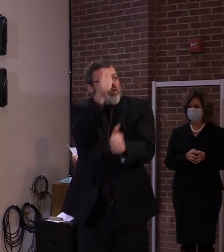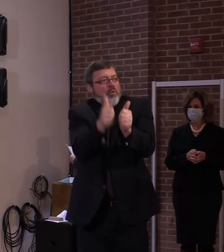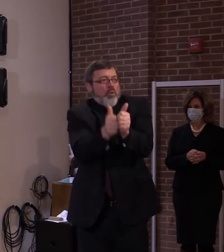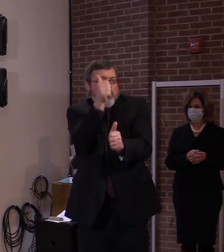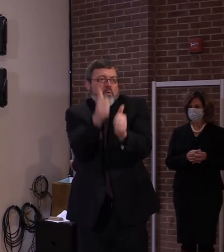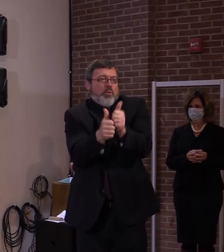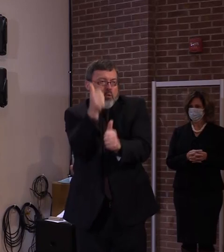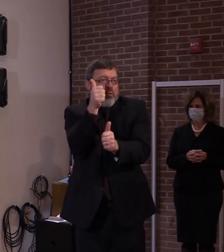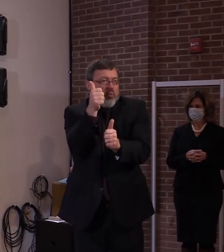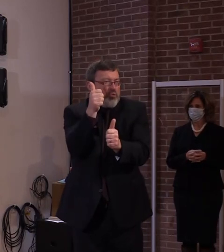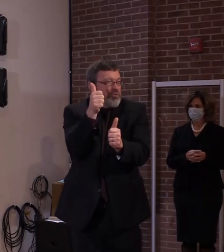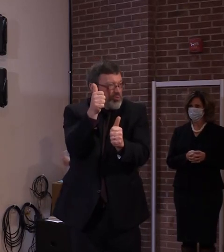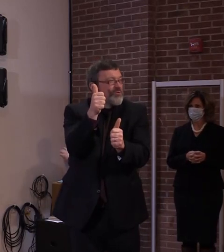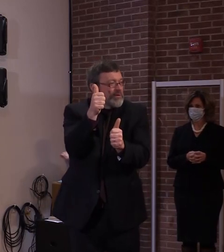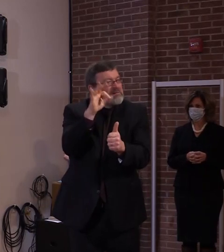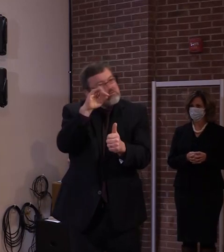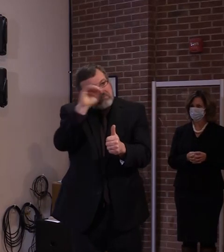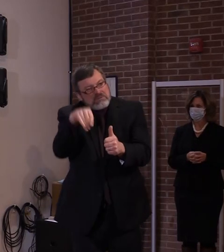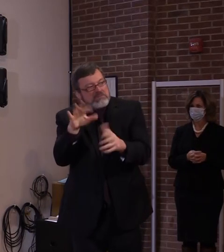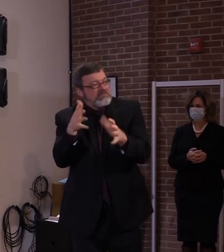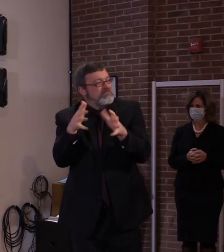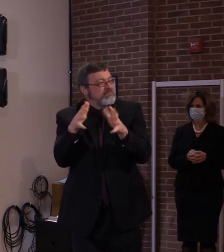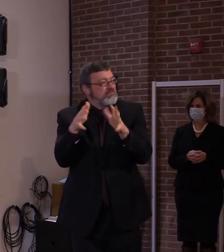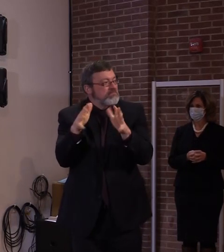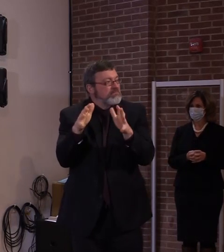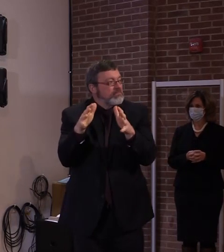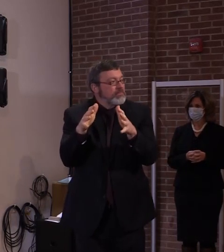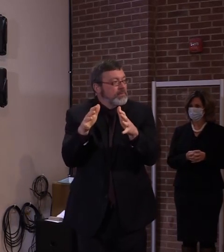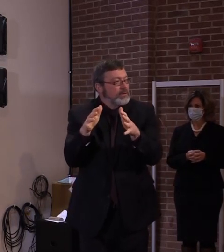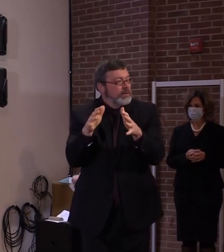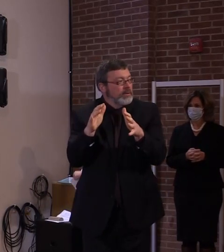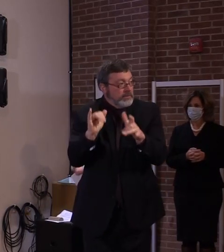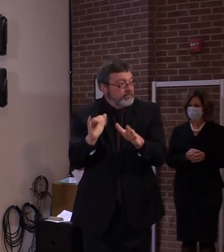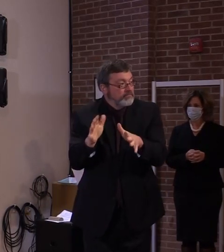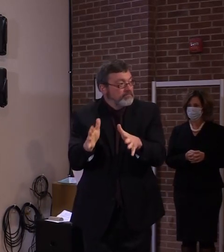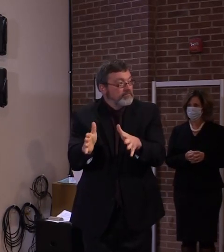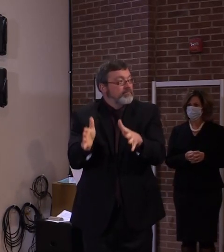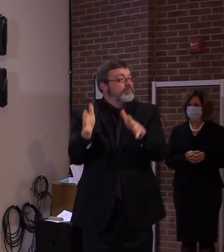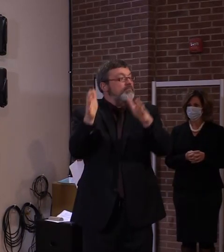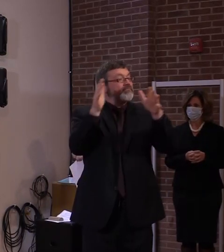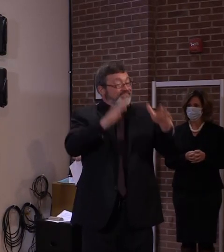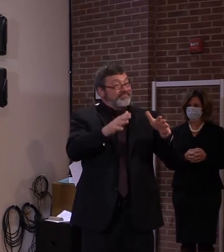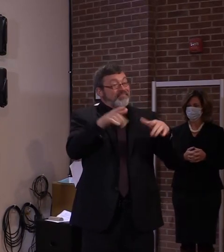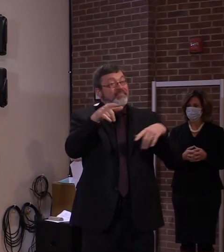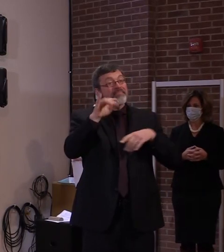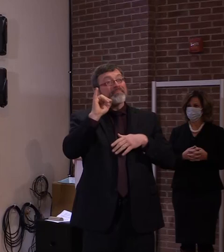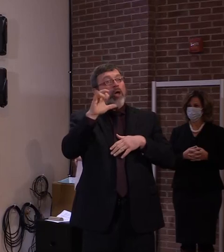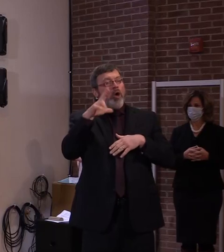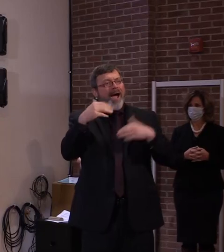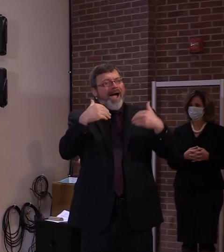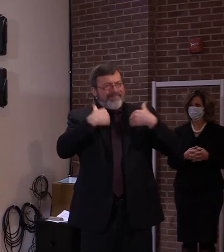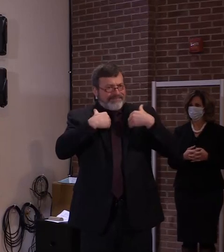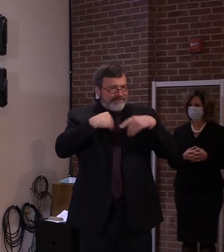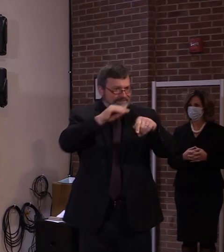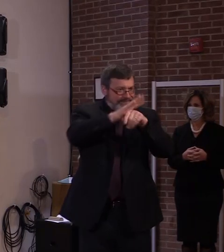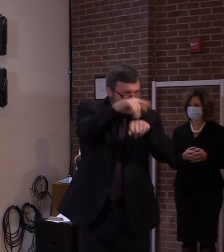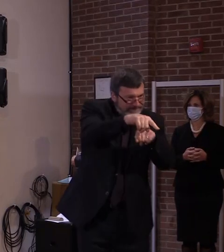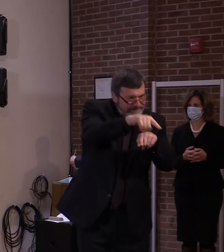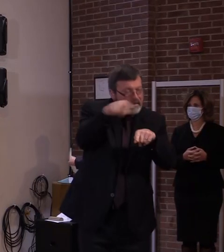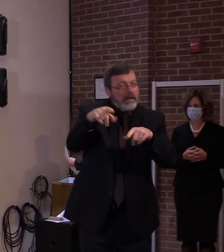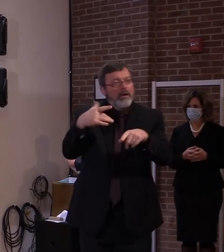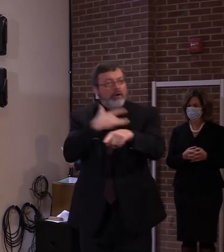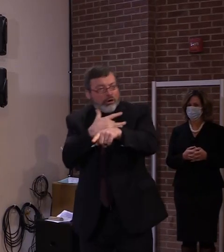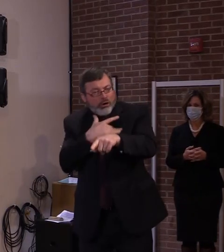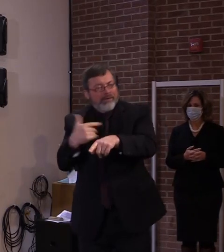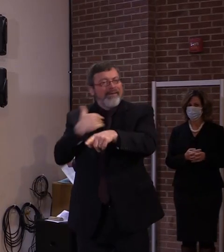as being present at the time of death, probably the straw that broke the camel's back and a person